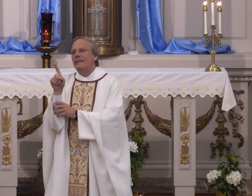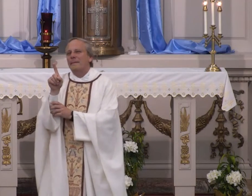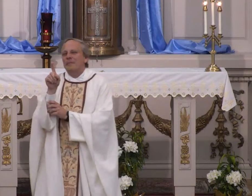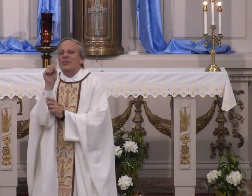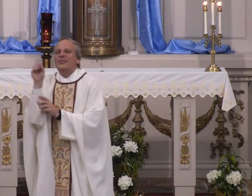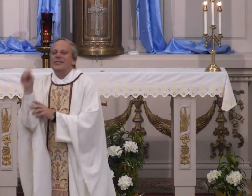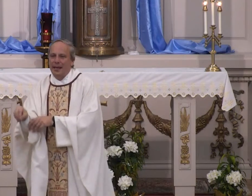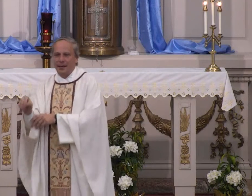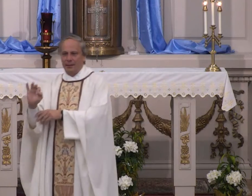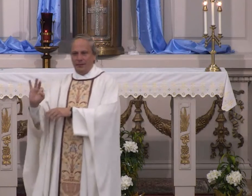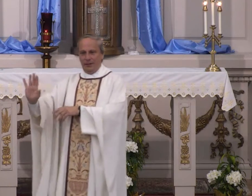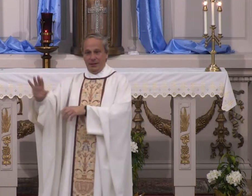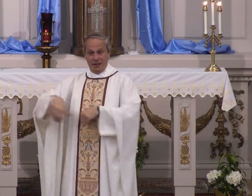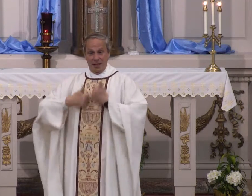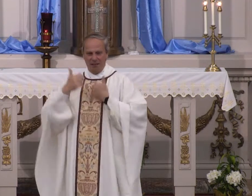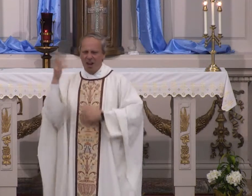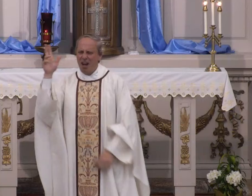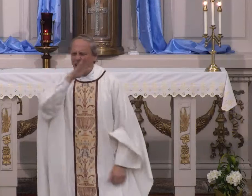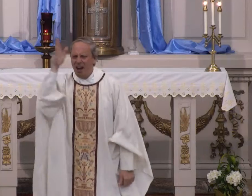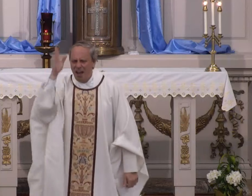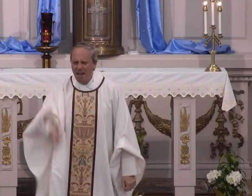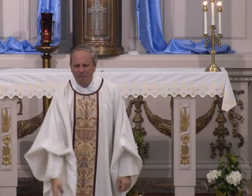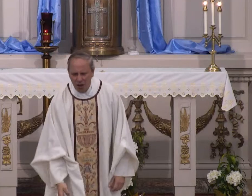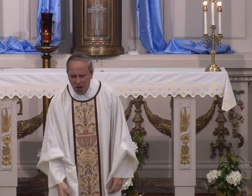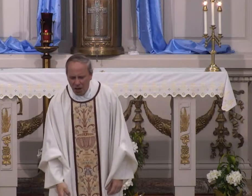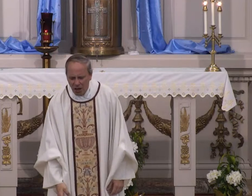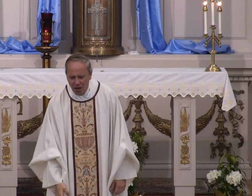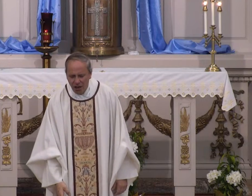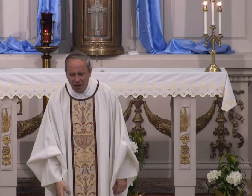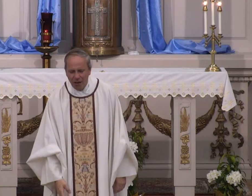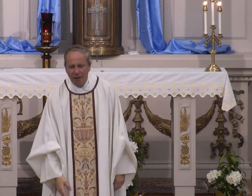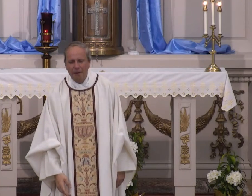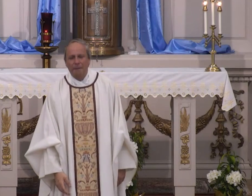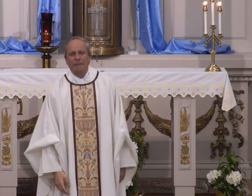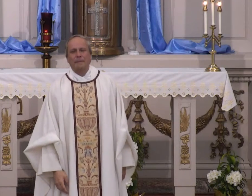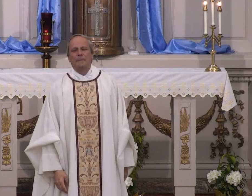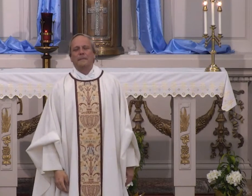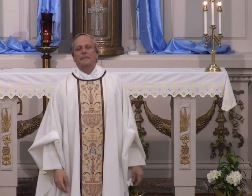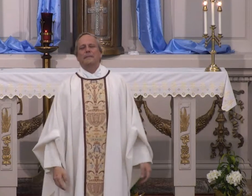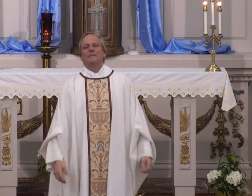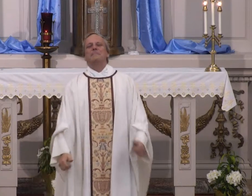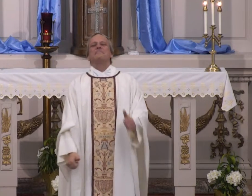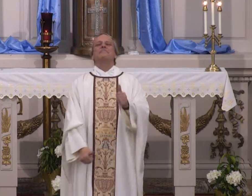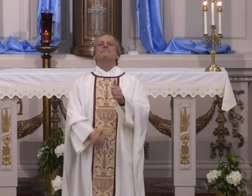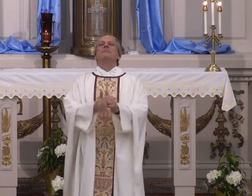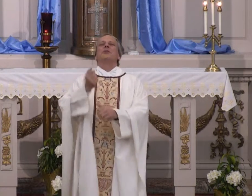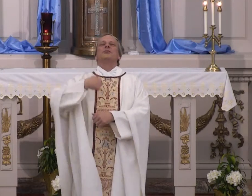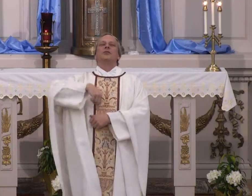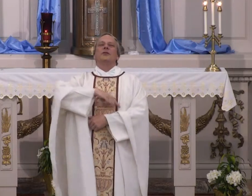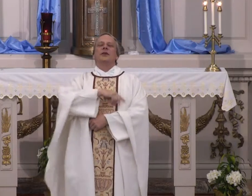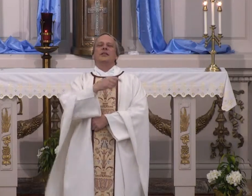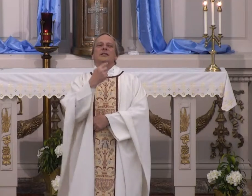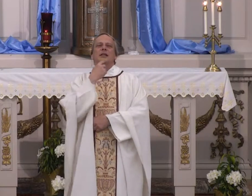if we even could, we could not even imitate a tiny fraction of his life.